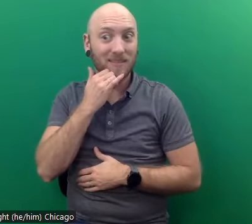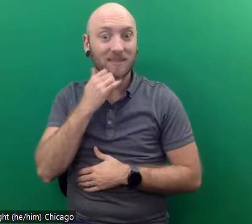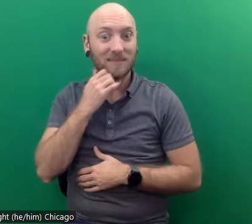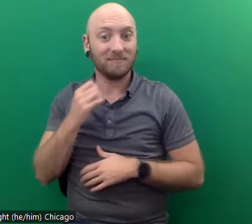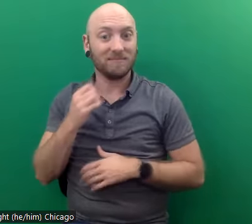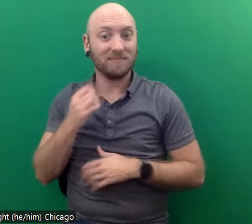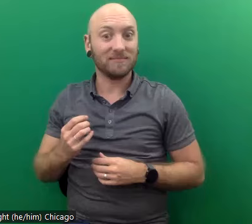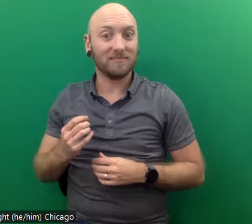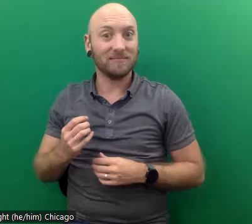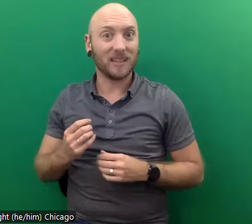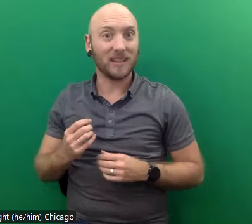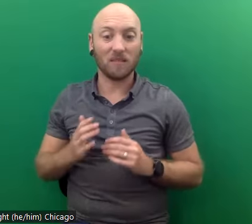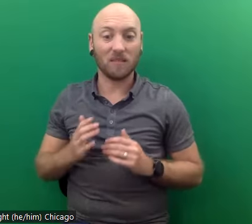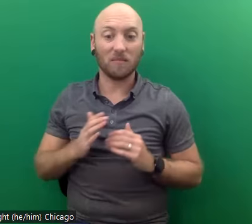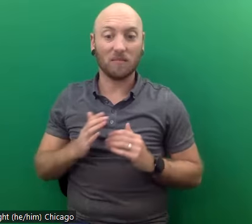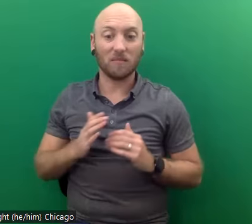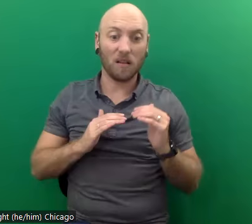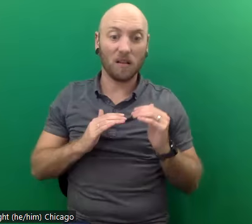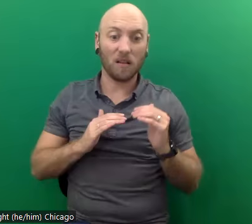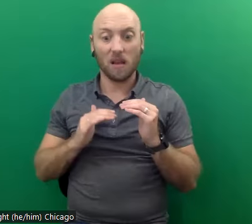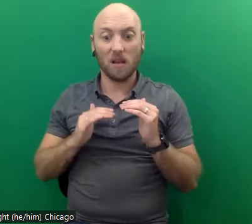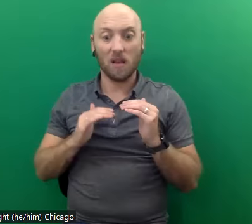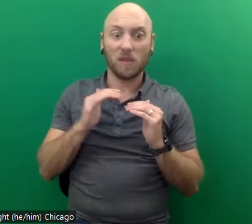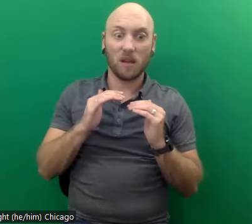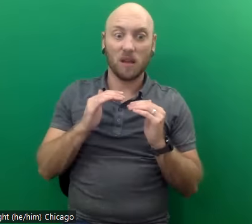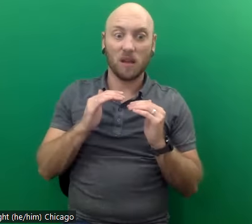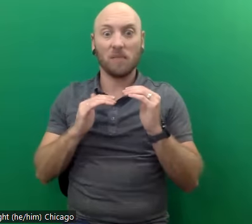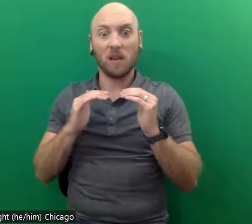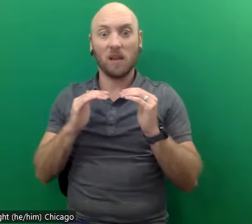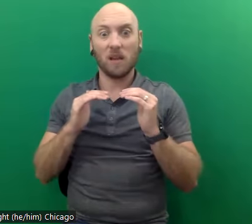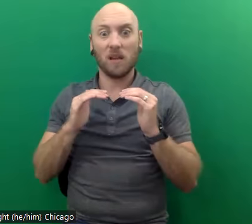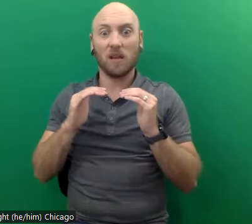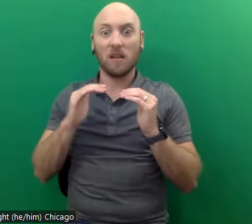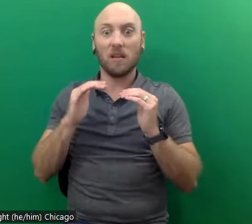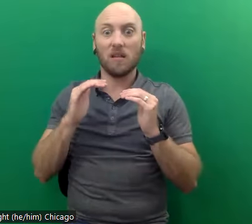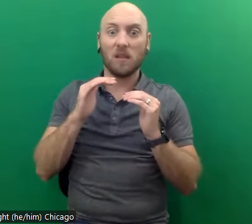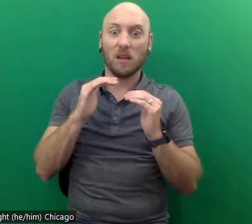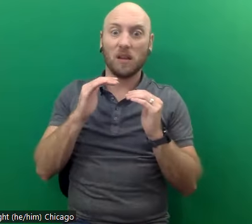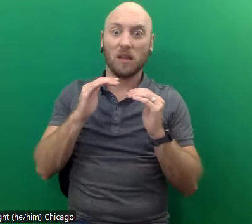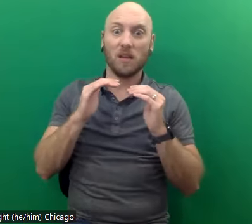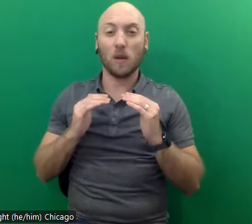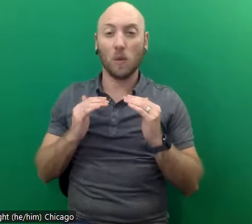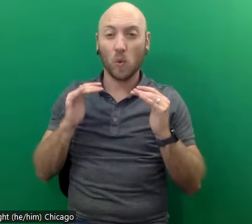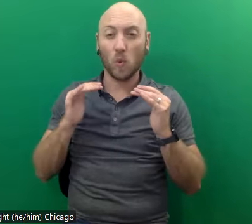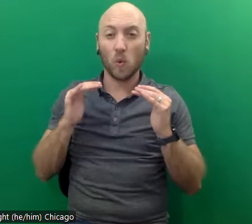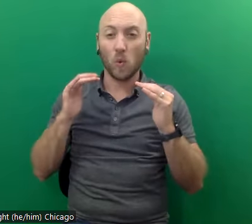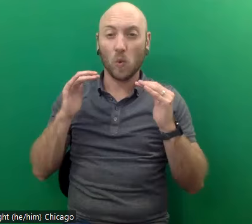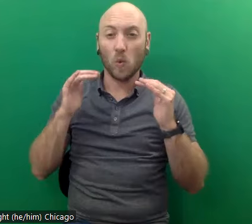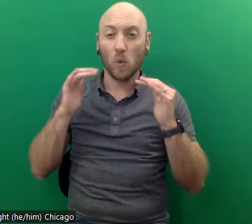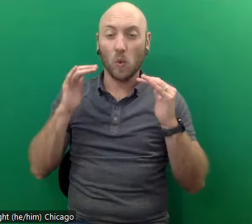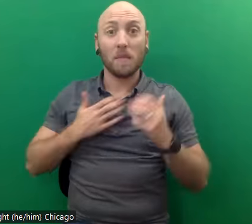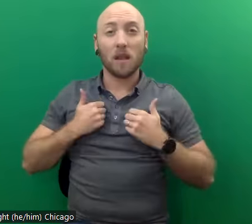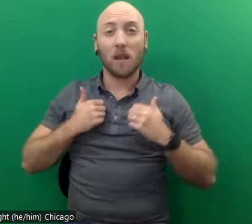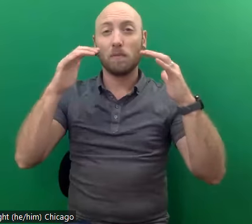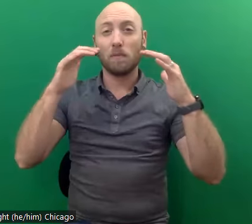started to pile on and pile on and pile on, and everything started to crumble around me. My